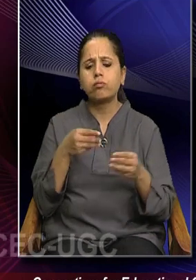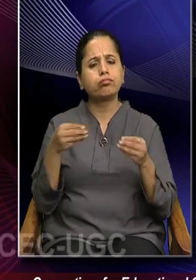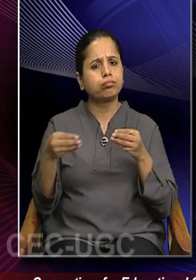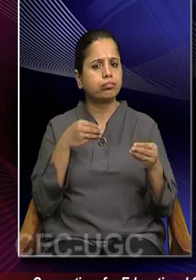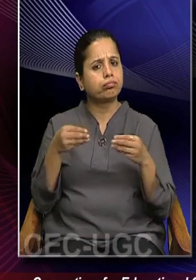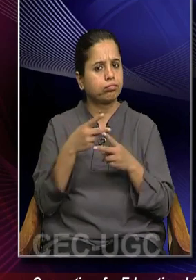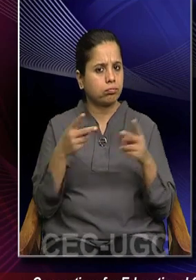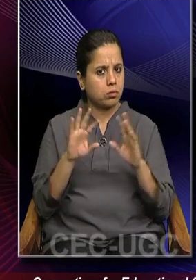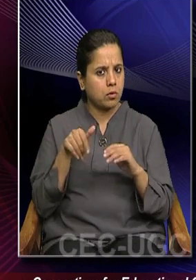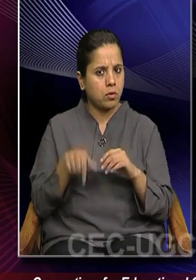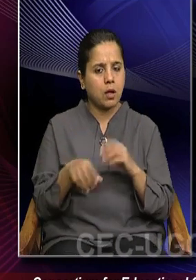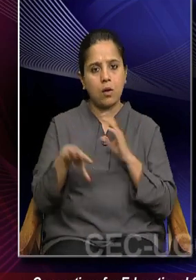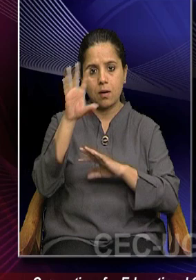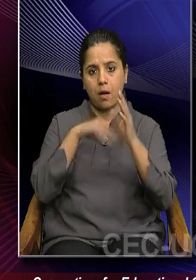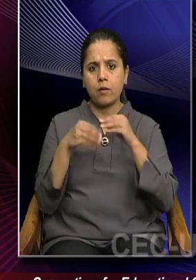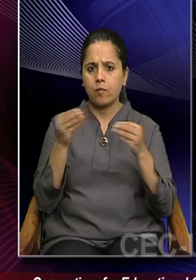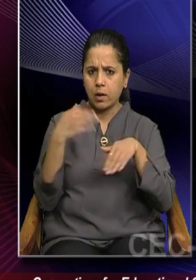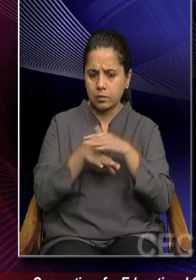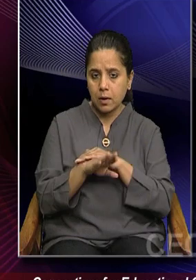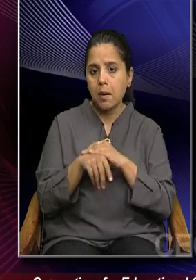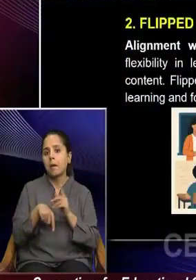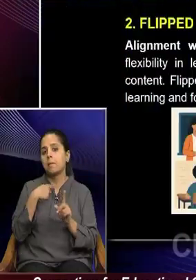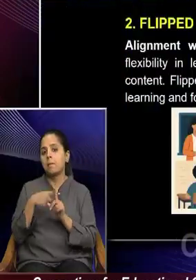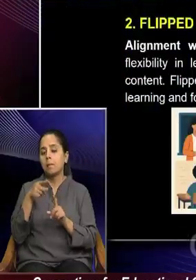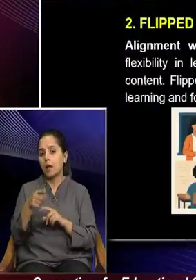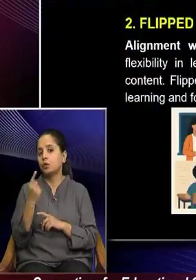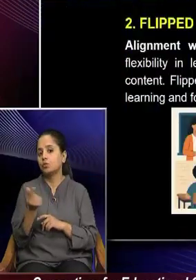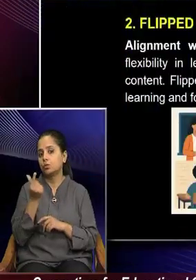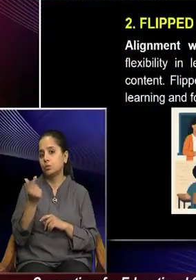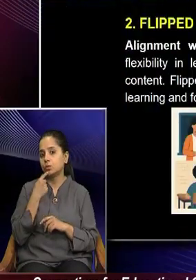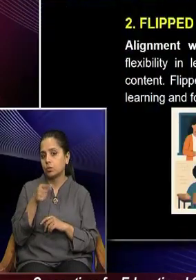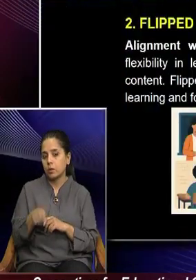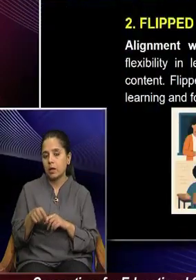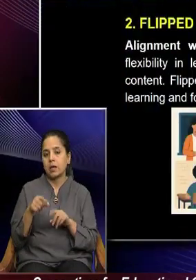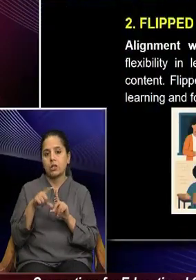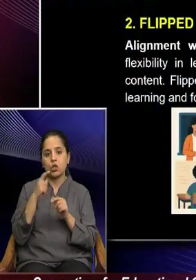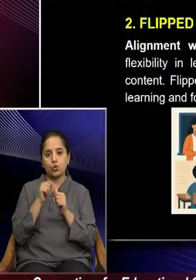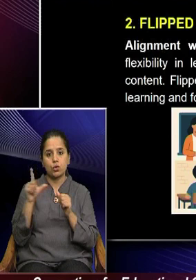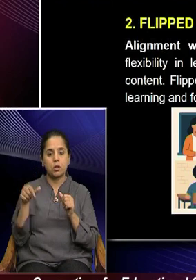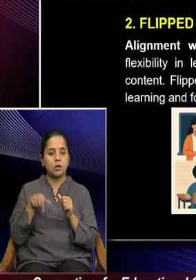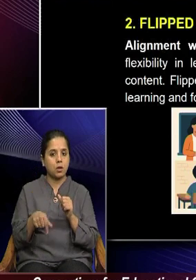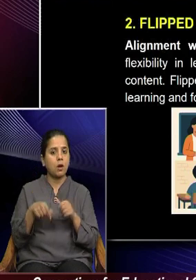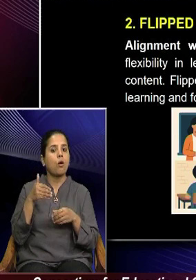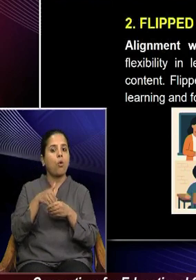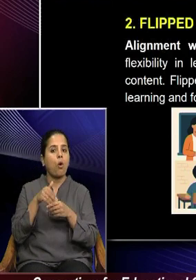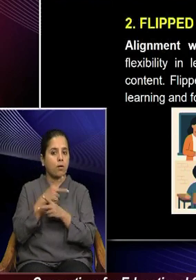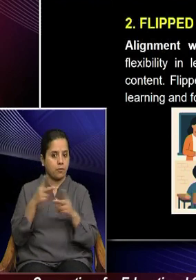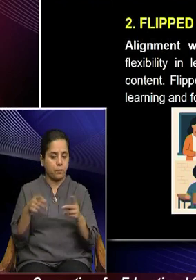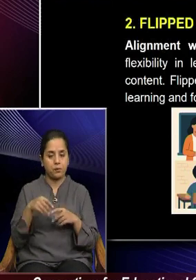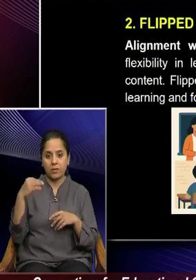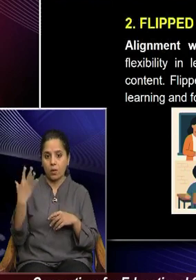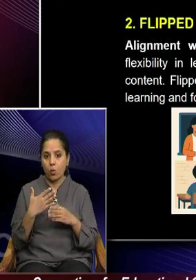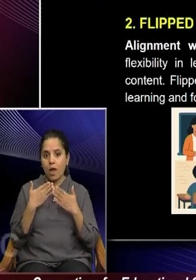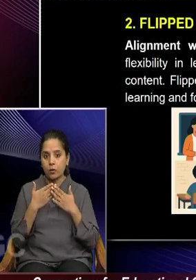flexibility in learning and the use of the digital content. In the new